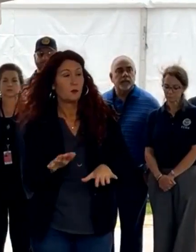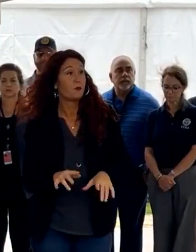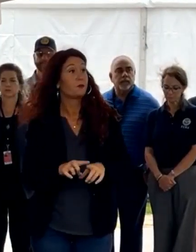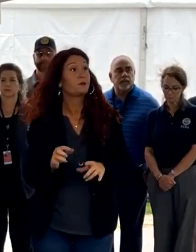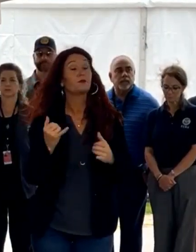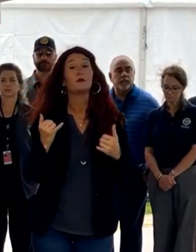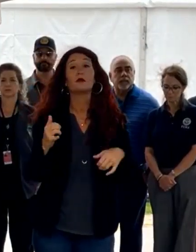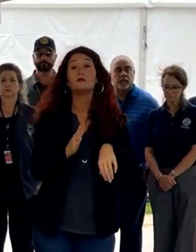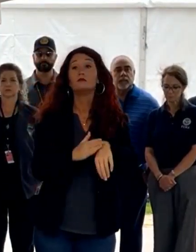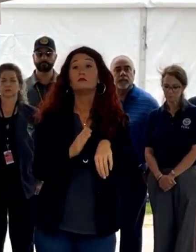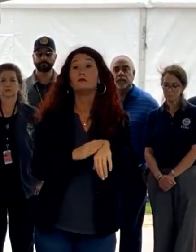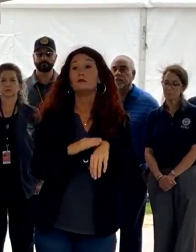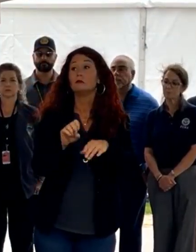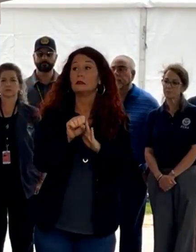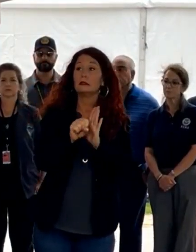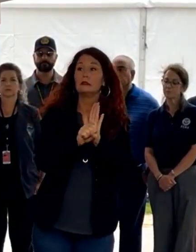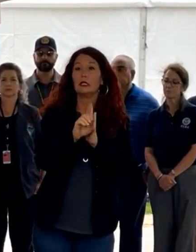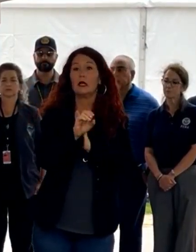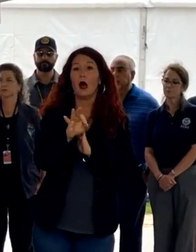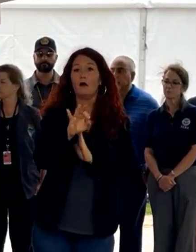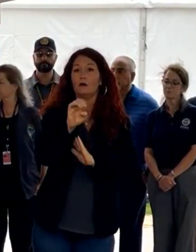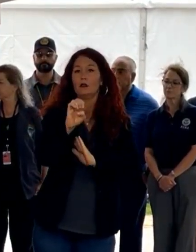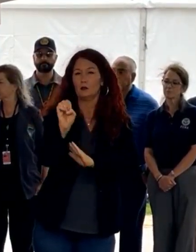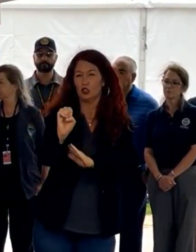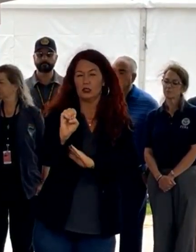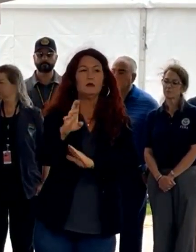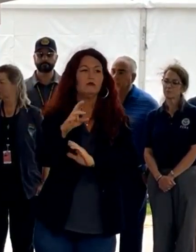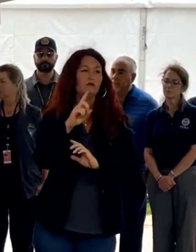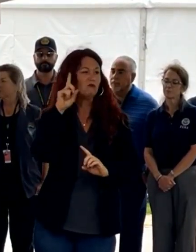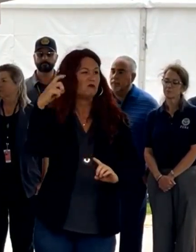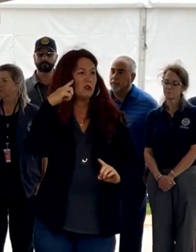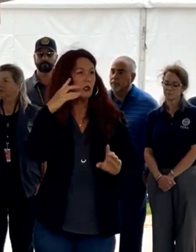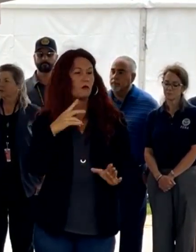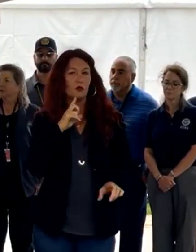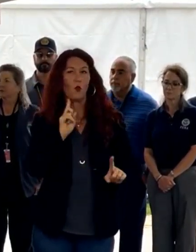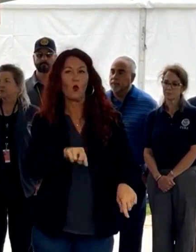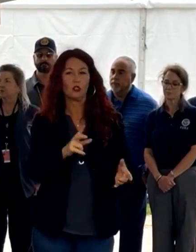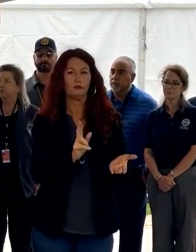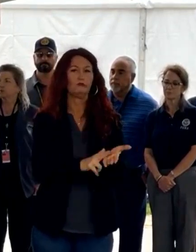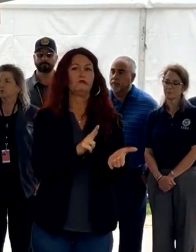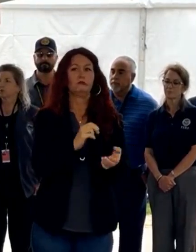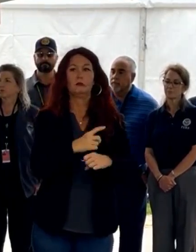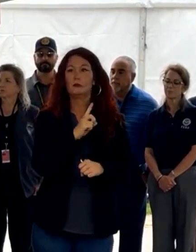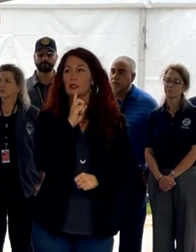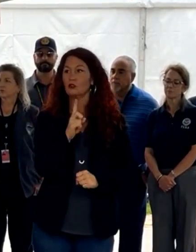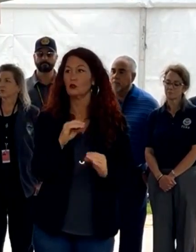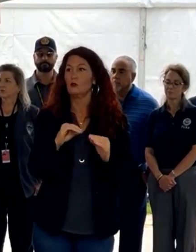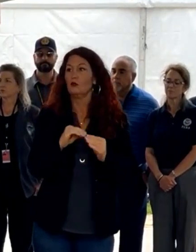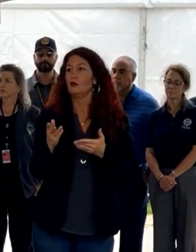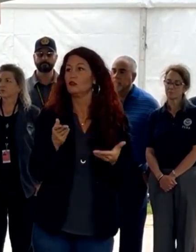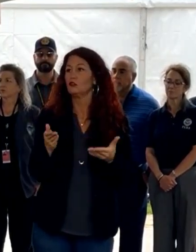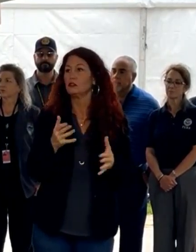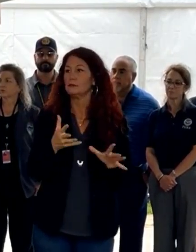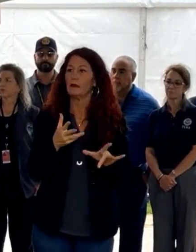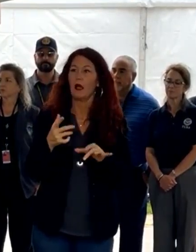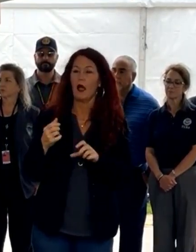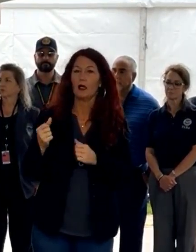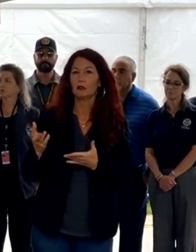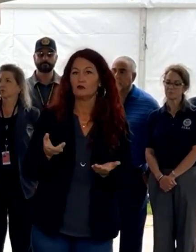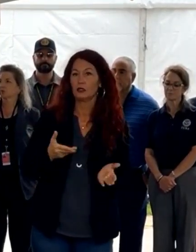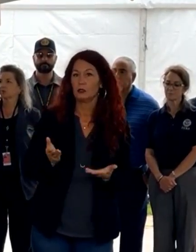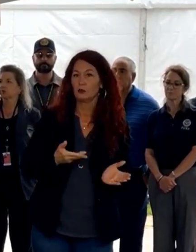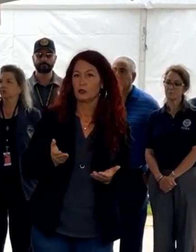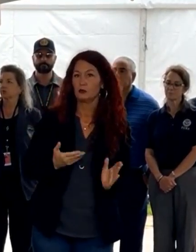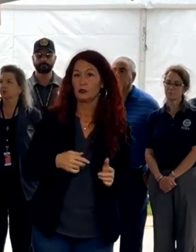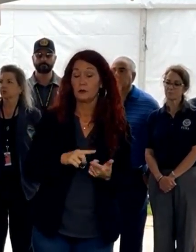of emergency to allow for flexibility of response and resources. We have received and requested an emergency declaration from FEMA. We have